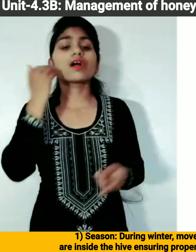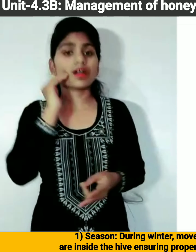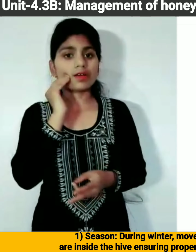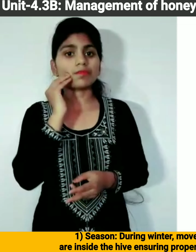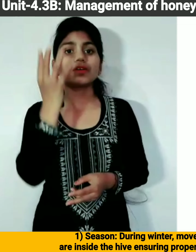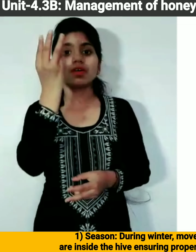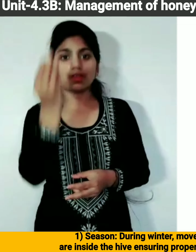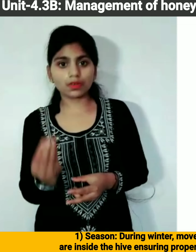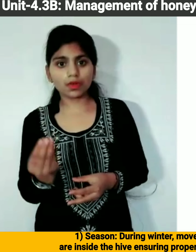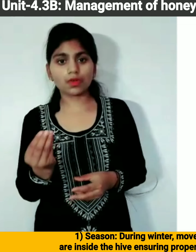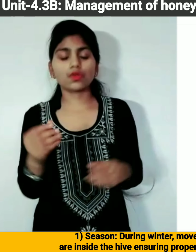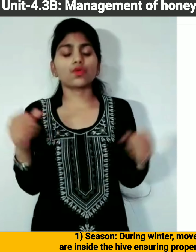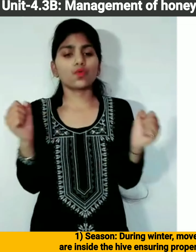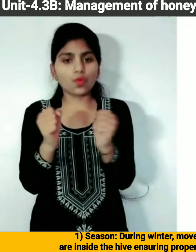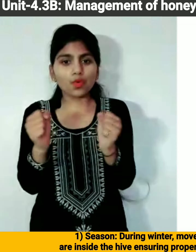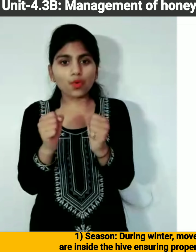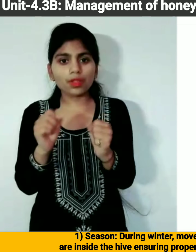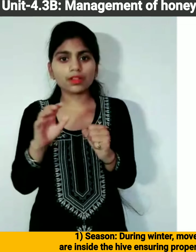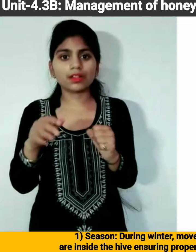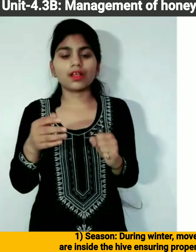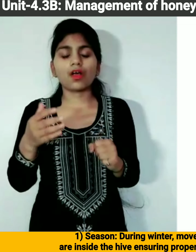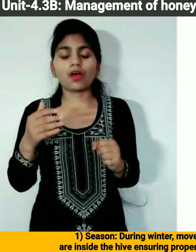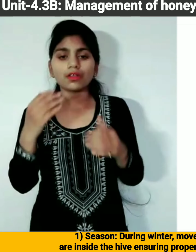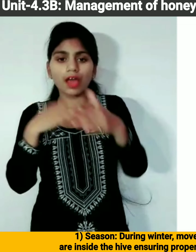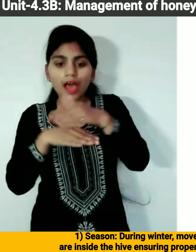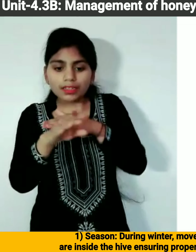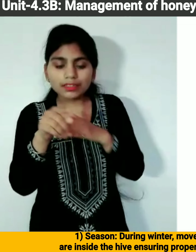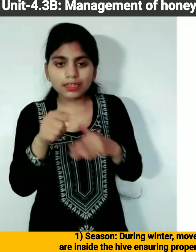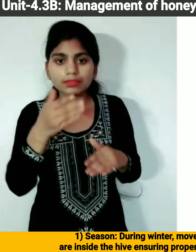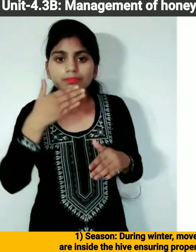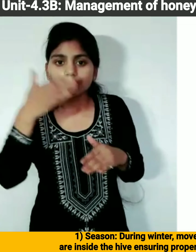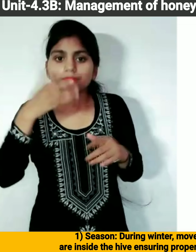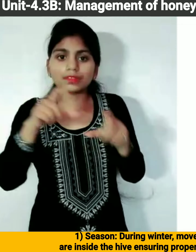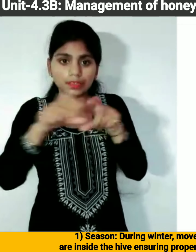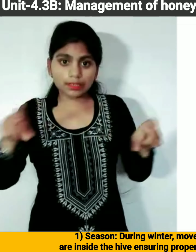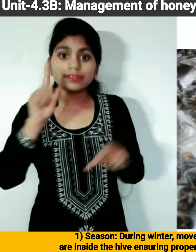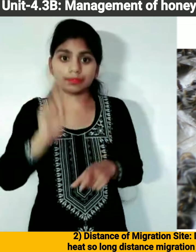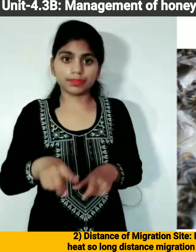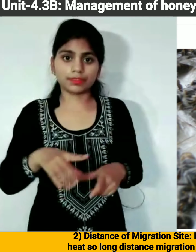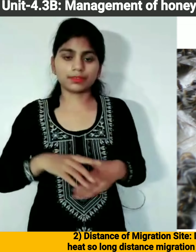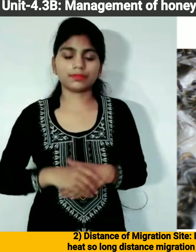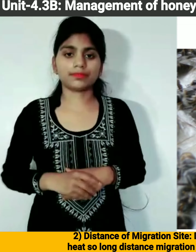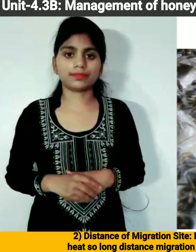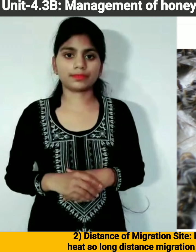is cooler, ensuring ventilation. Number 2.